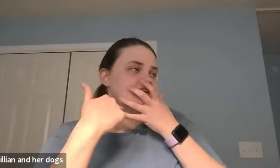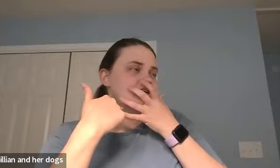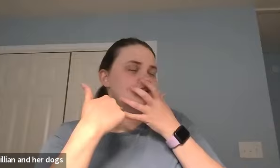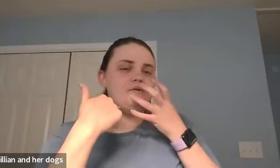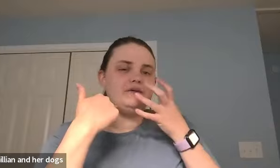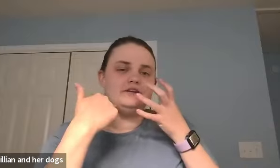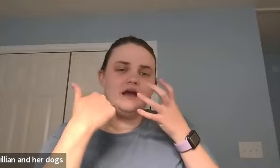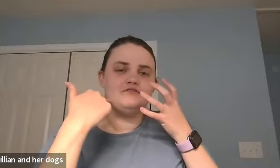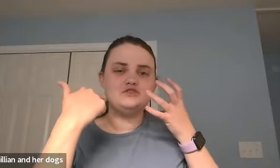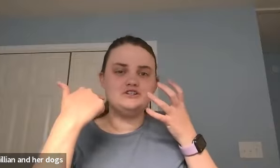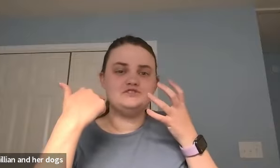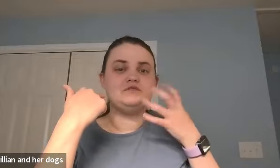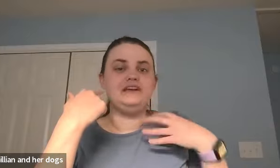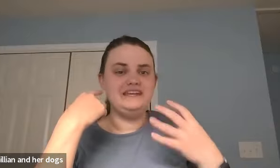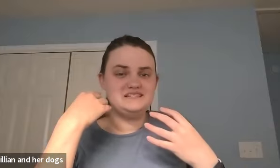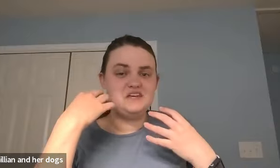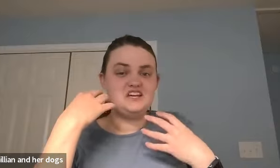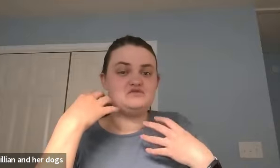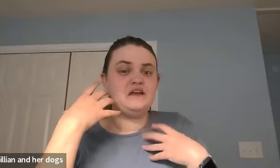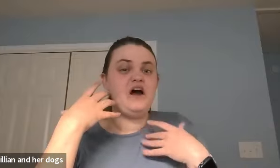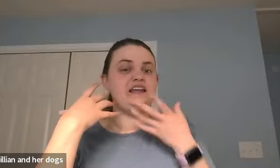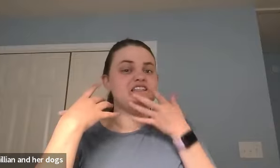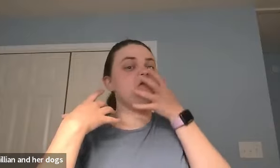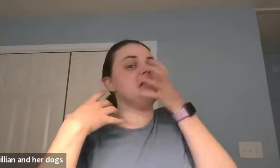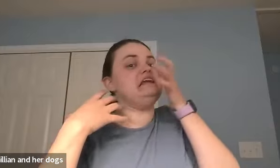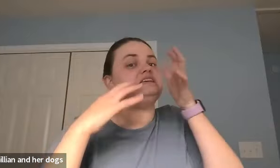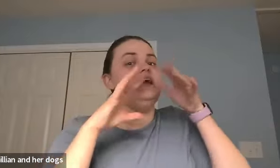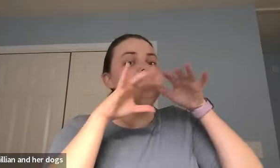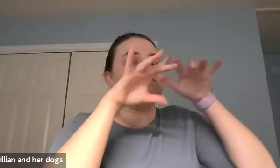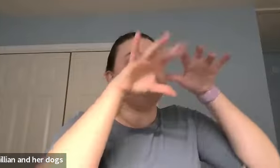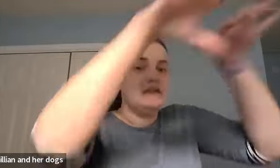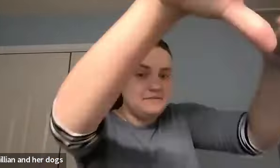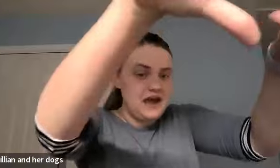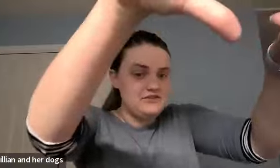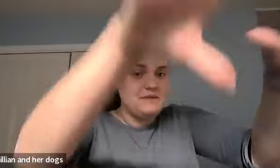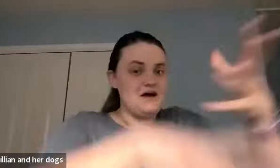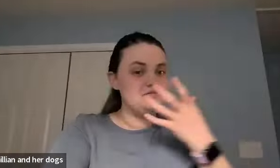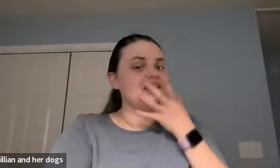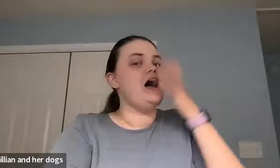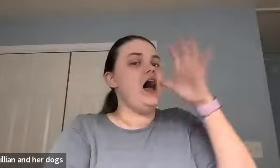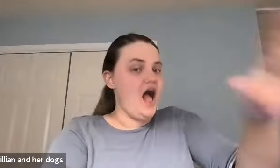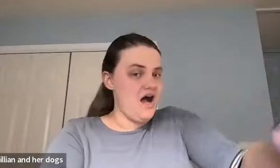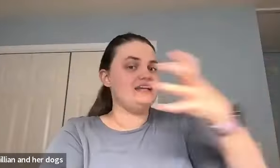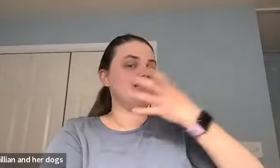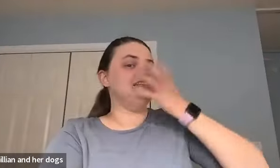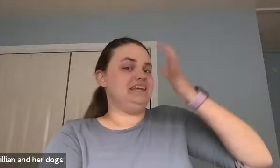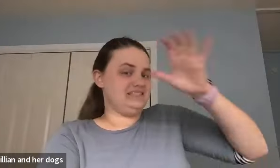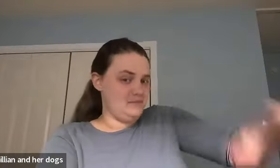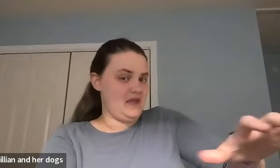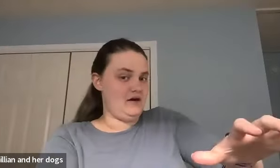you know, like when you have those cartoons when they're eating something, it goes really hot and it's like all of a sudden it's like flaming out of their mouths. Hot, like it's coming out.